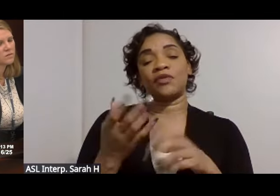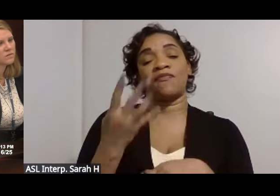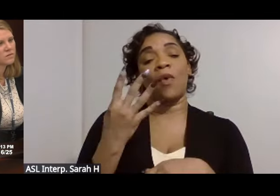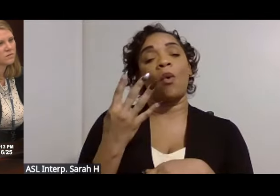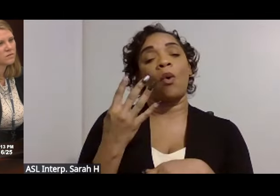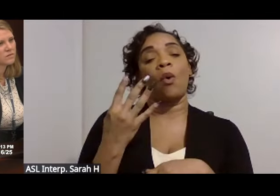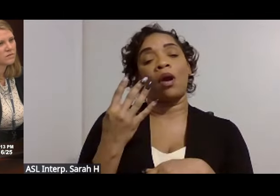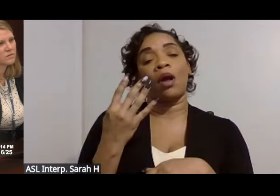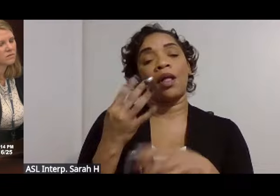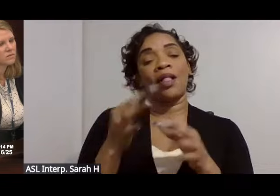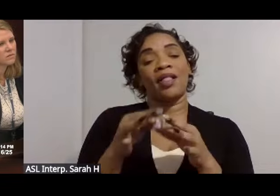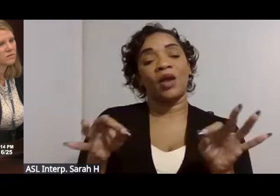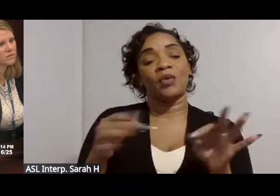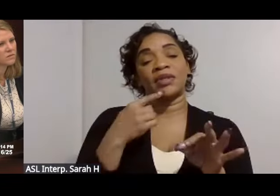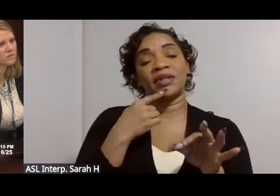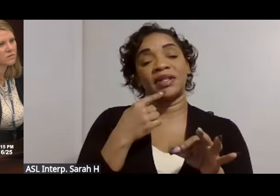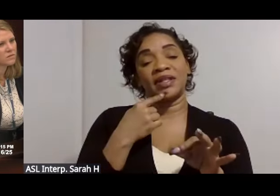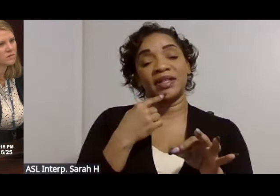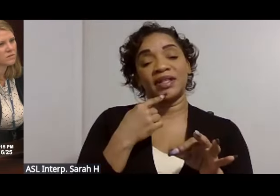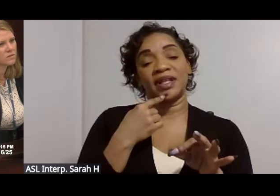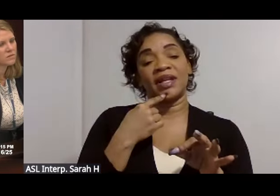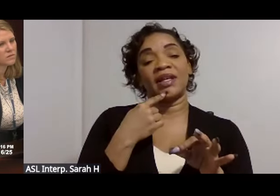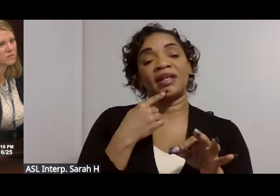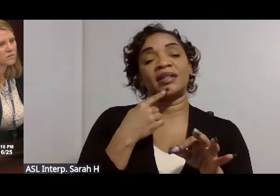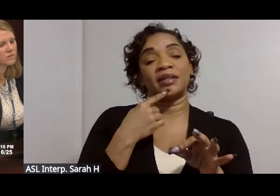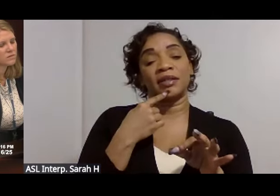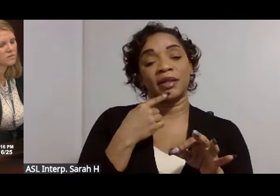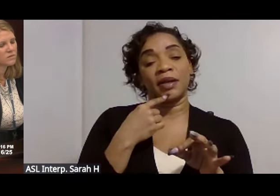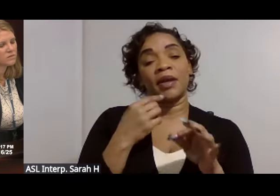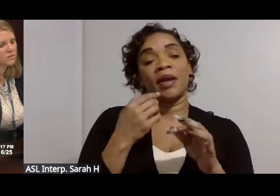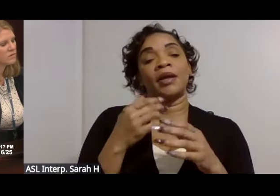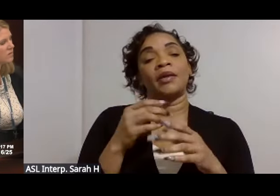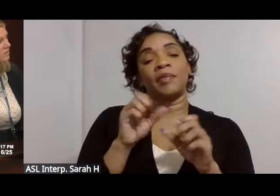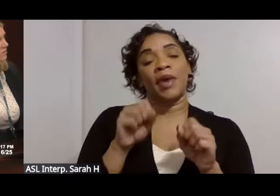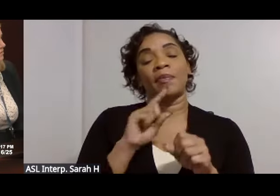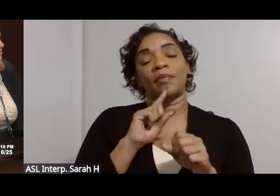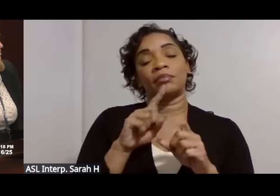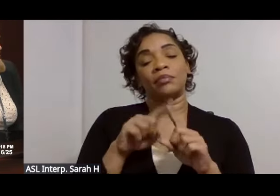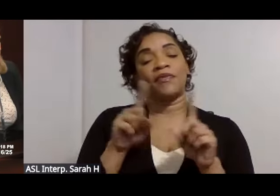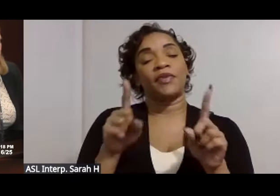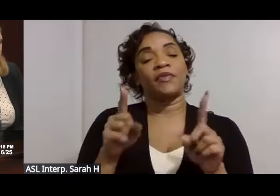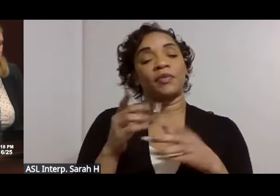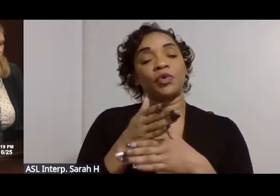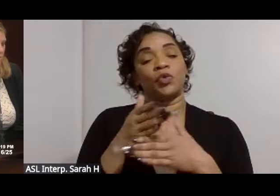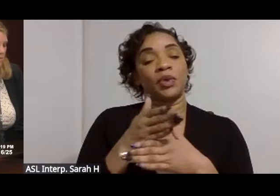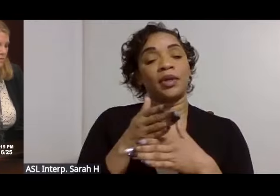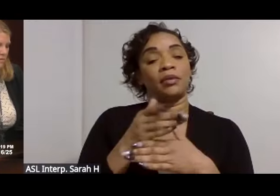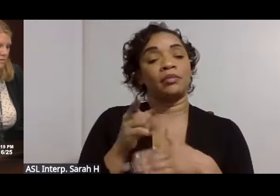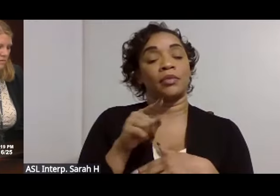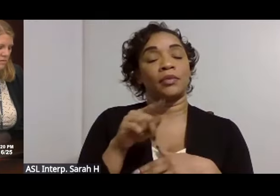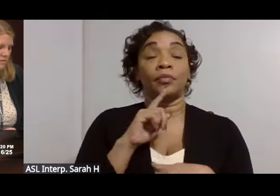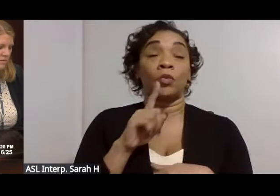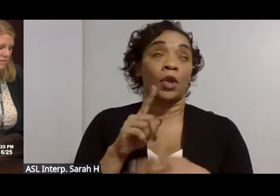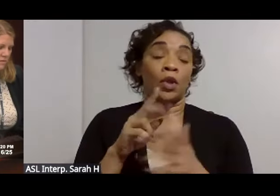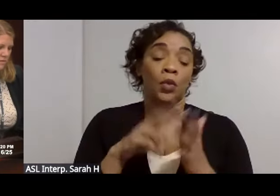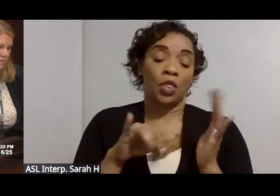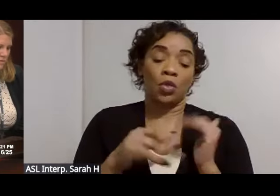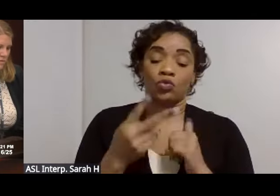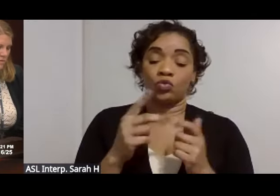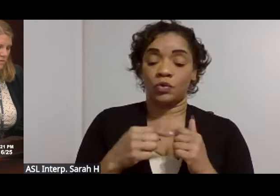to vote in state and local elections or in federal elections. All reading those 2 to me does suggest that there